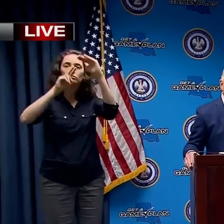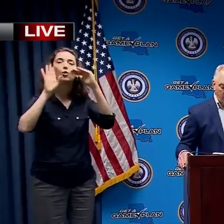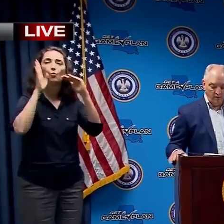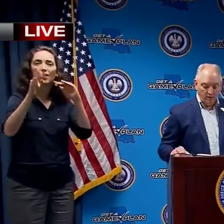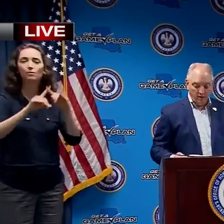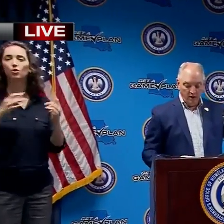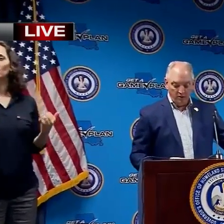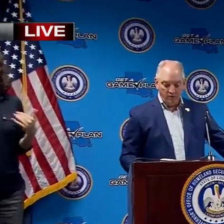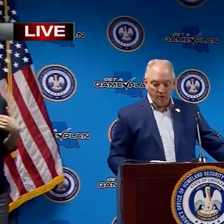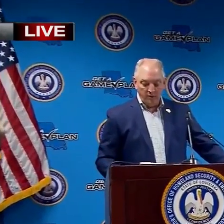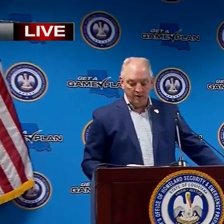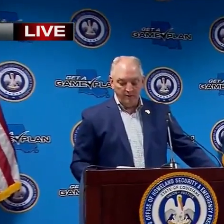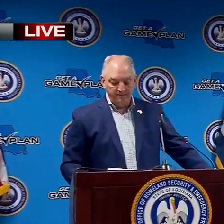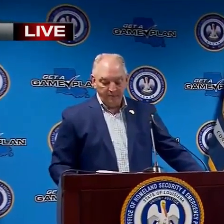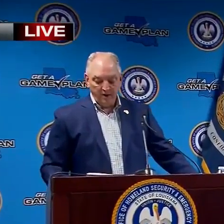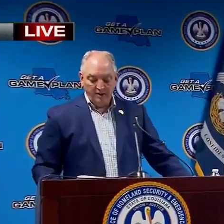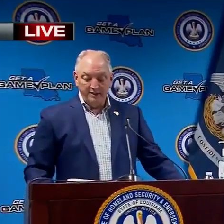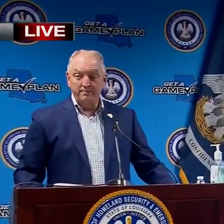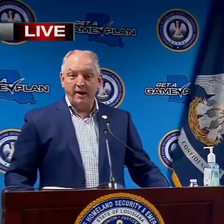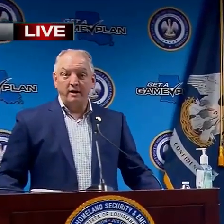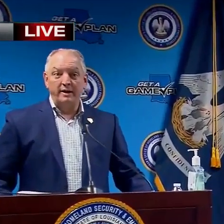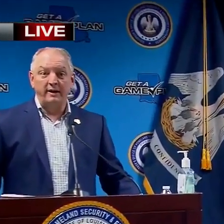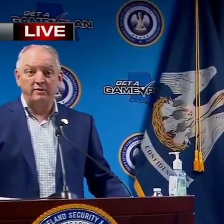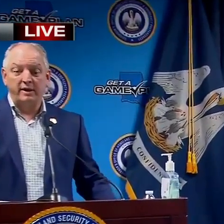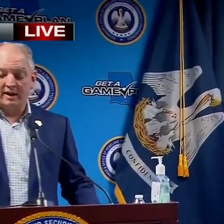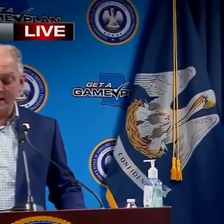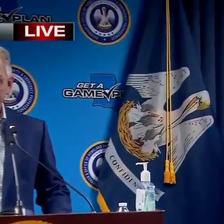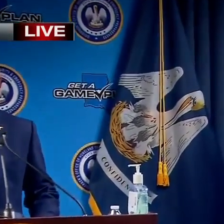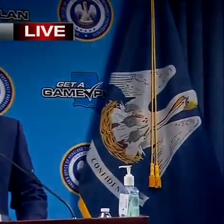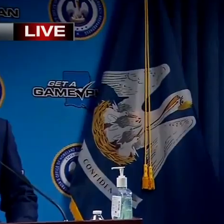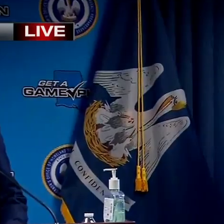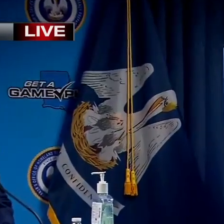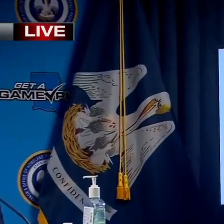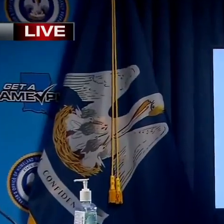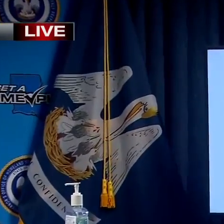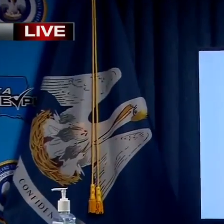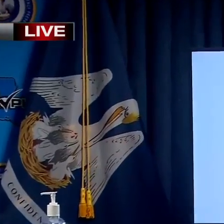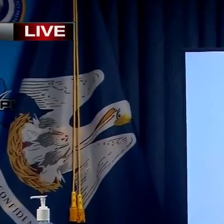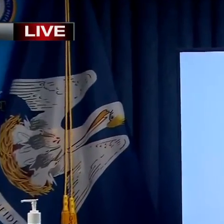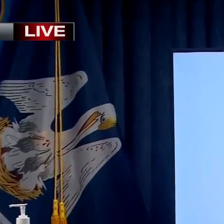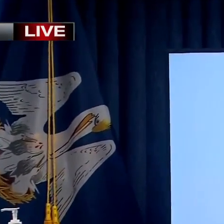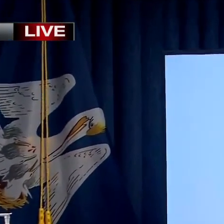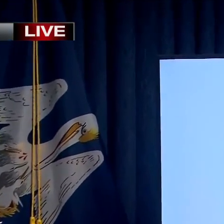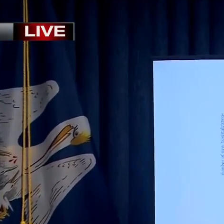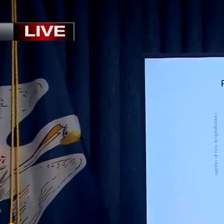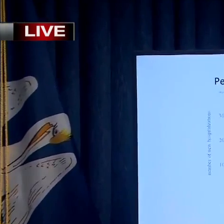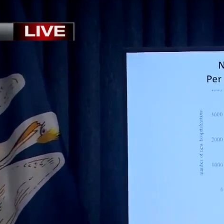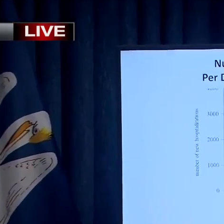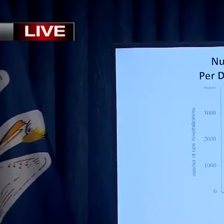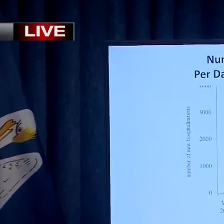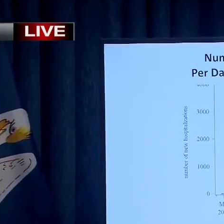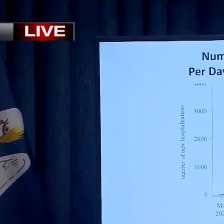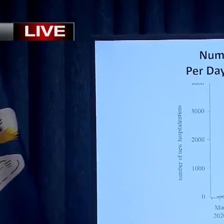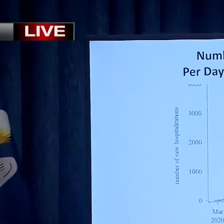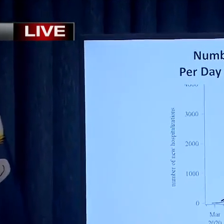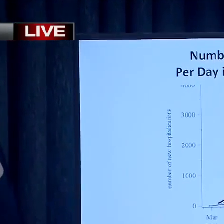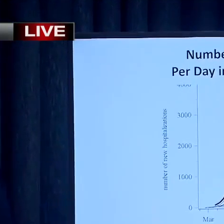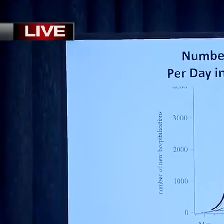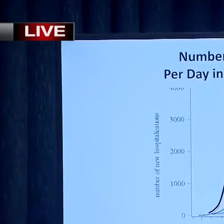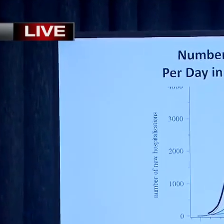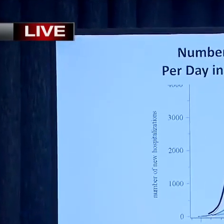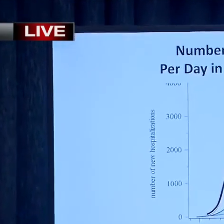go through with you. This modeling is a collaborative effort between the Department of Health, LSU, the University of